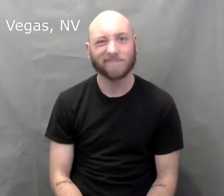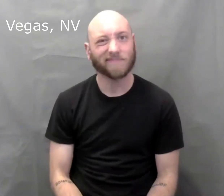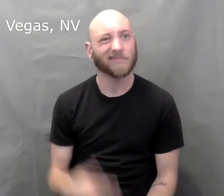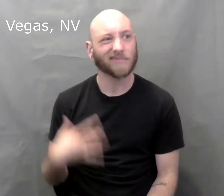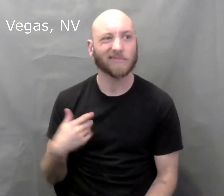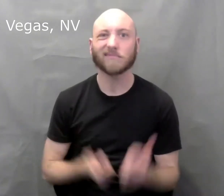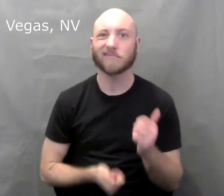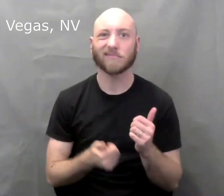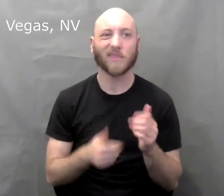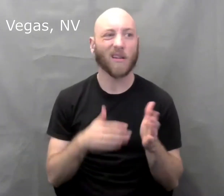about it enough.